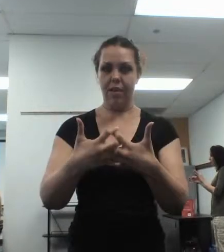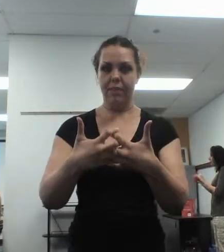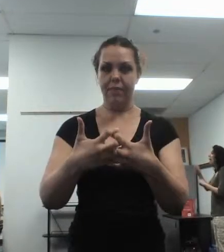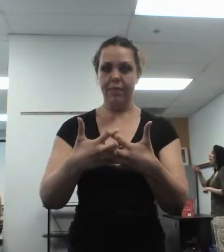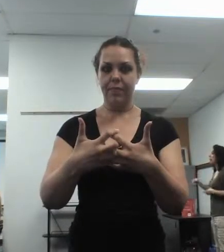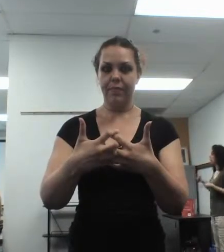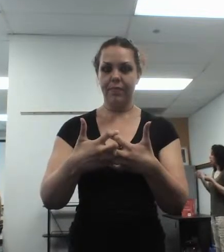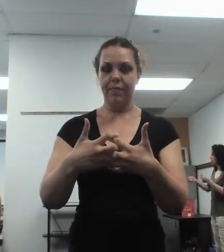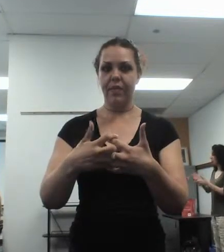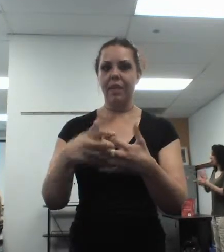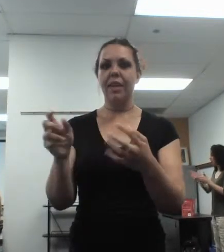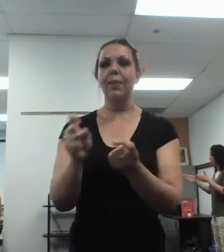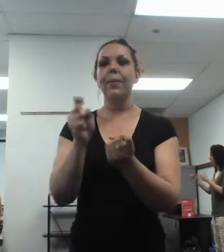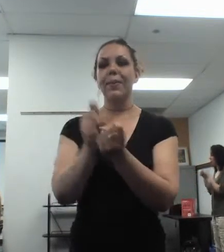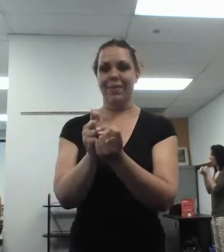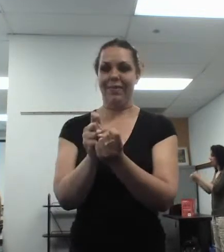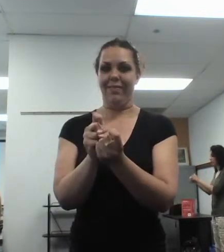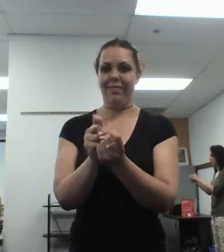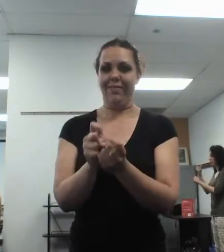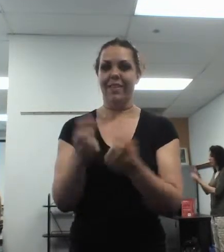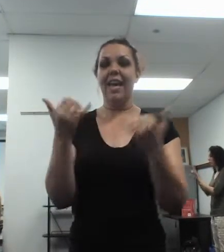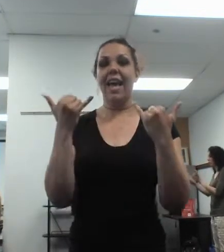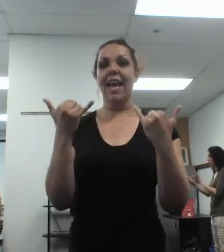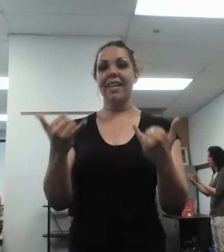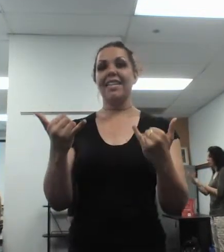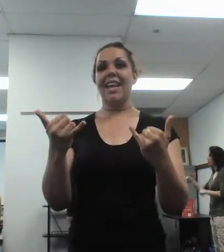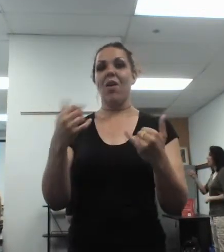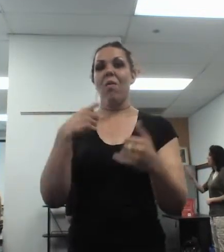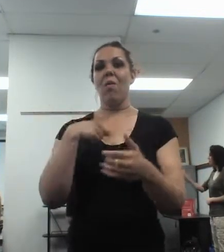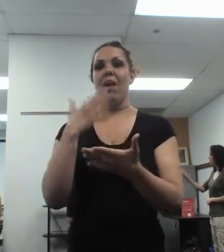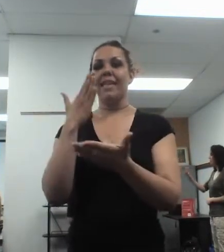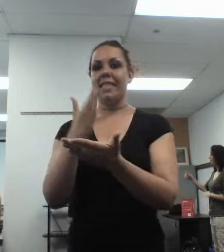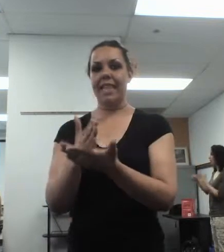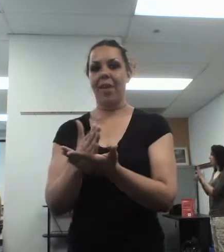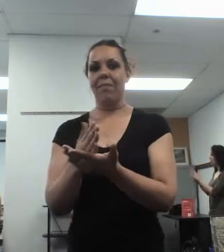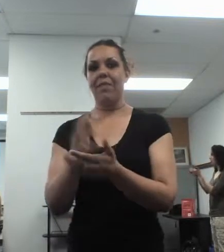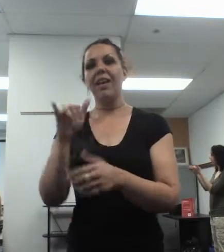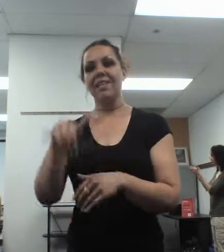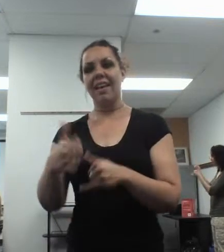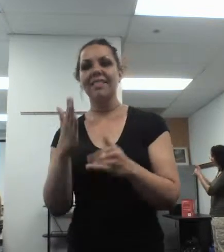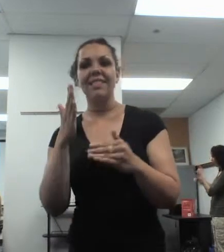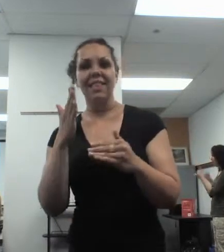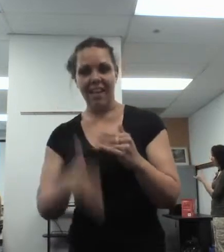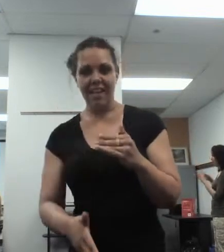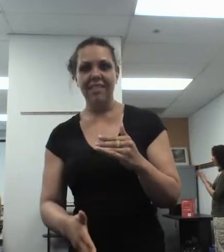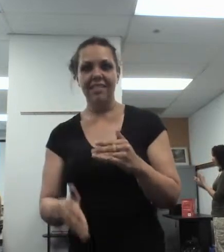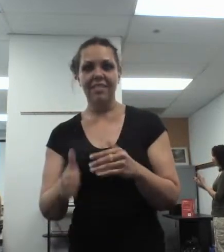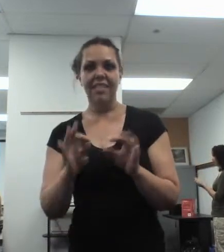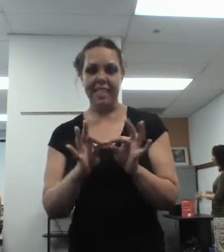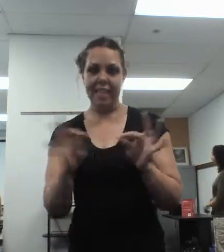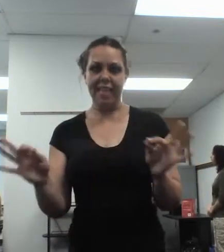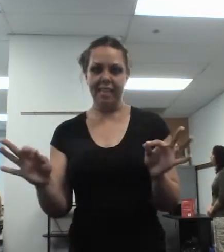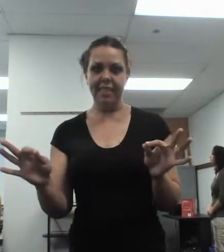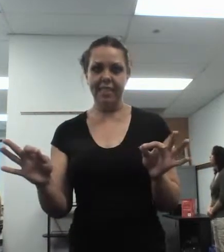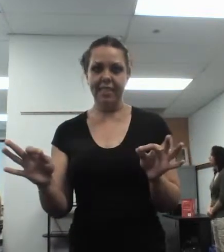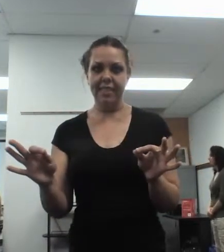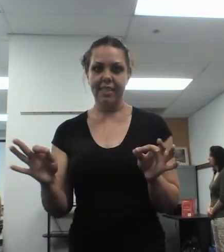Period. Now I've paused and stopped. There's the end of my sentence. So you're looking to see if it's comfortably paced